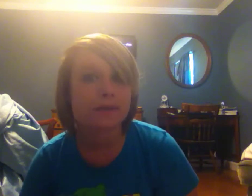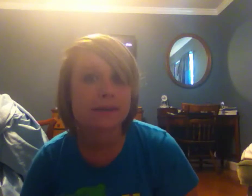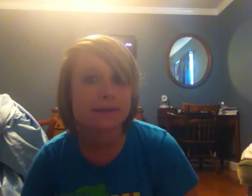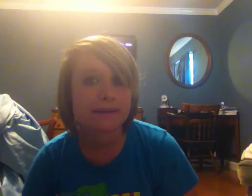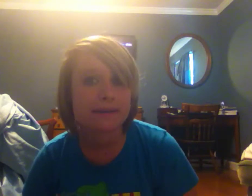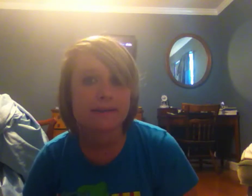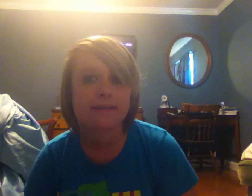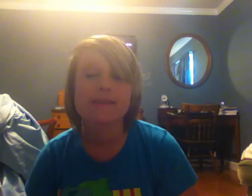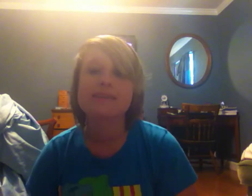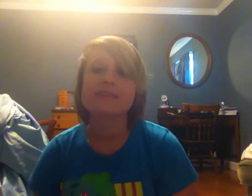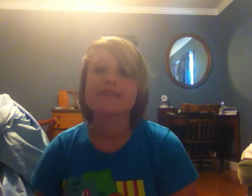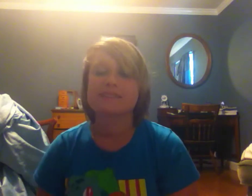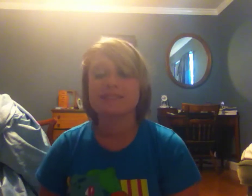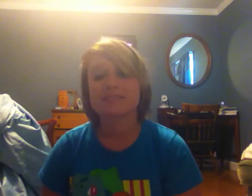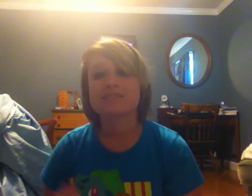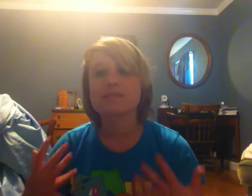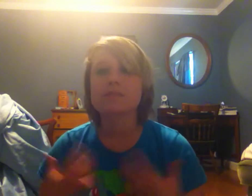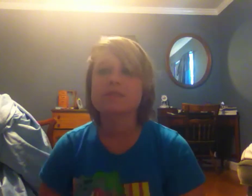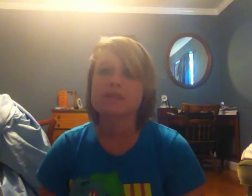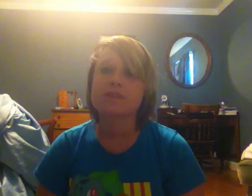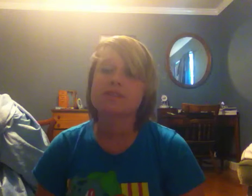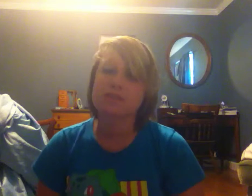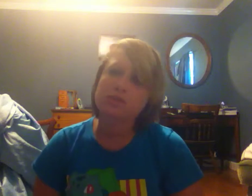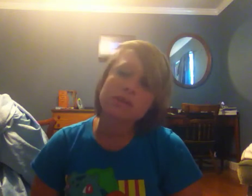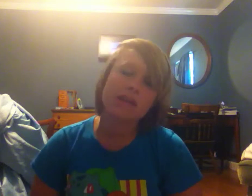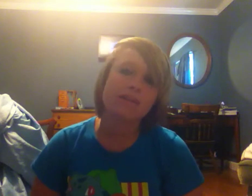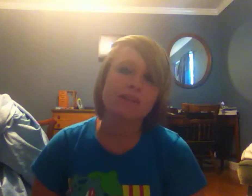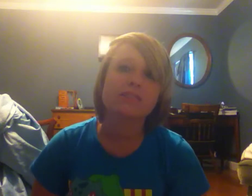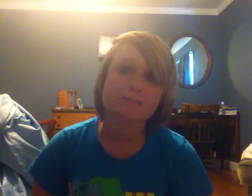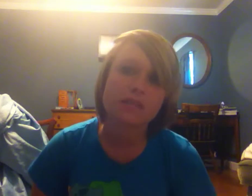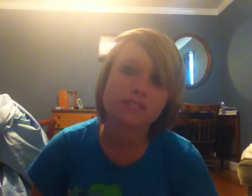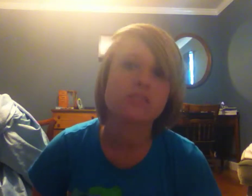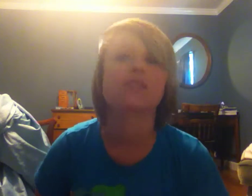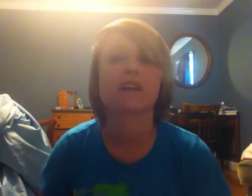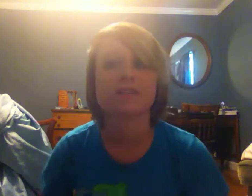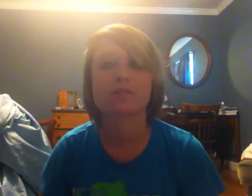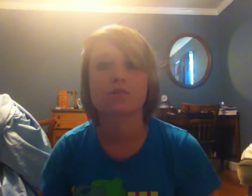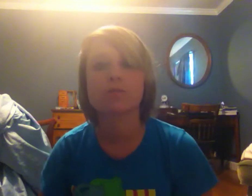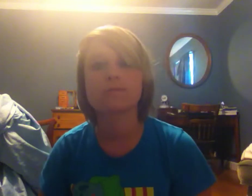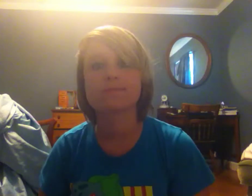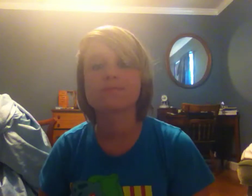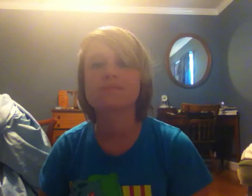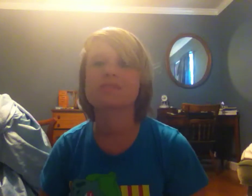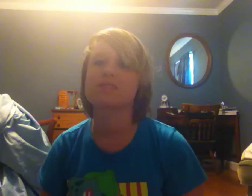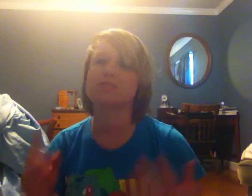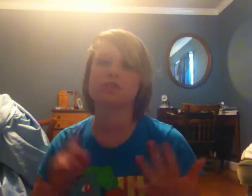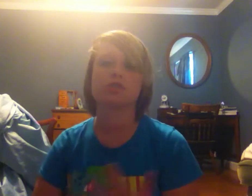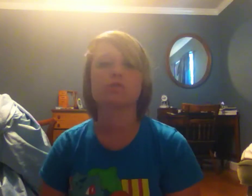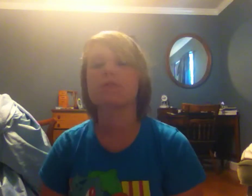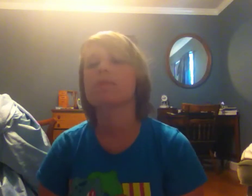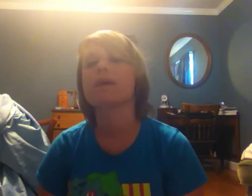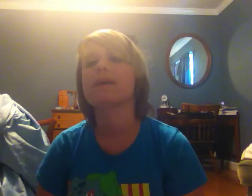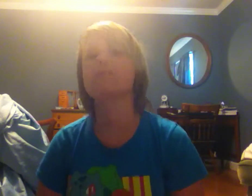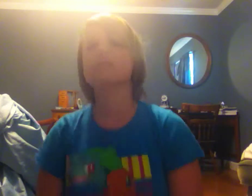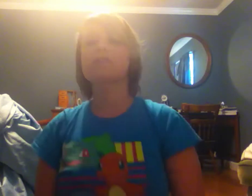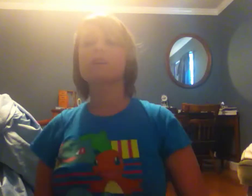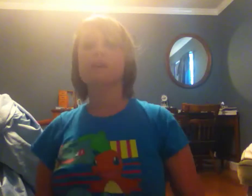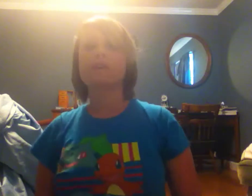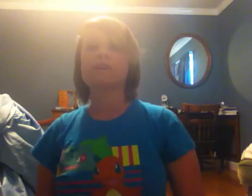work, you're going to be nervous and you will have a lot of temptations in high school, to a new workplace,